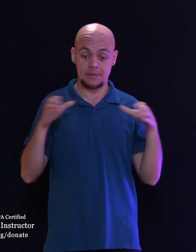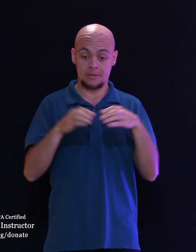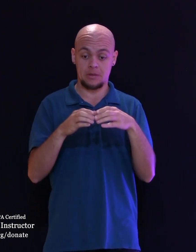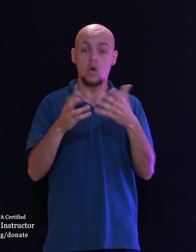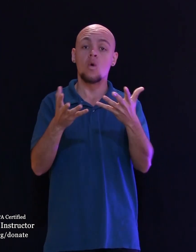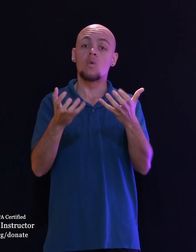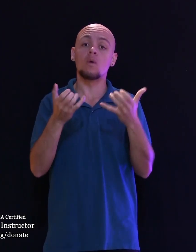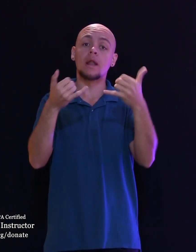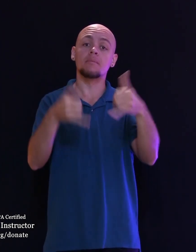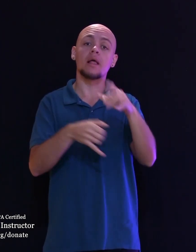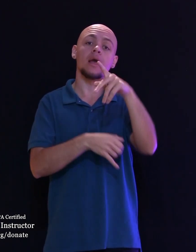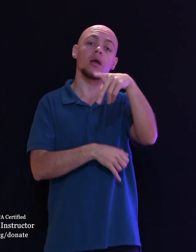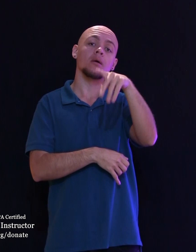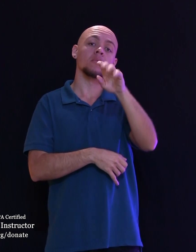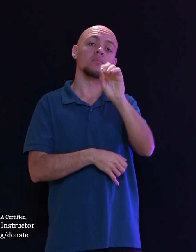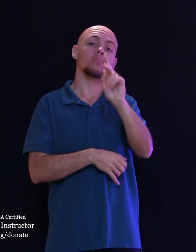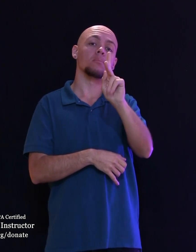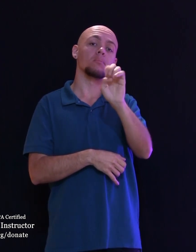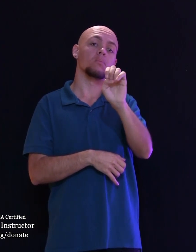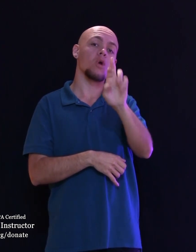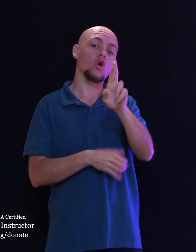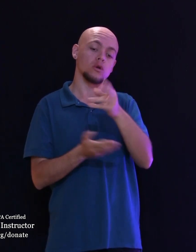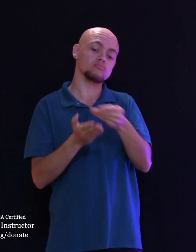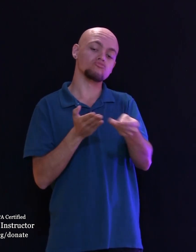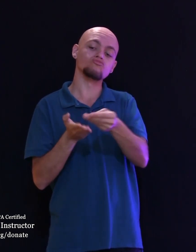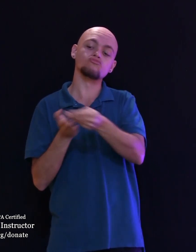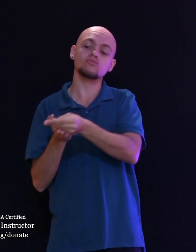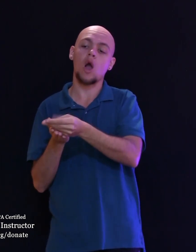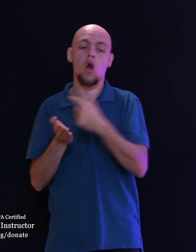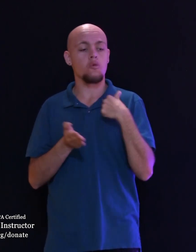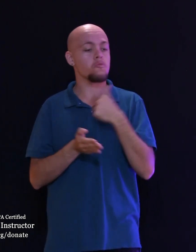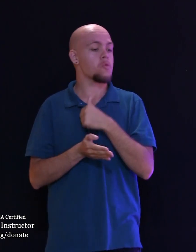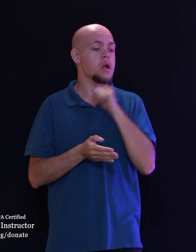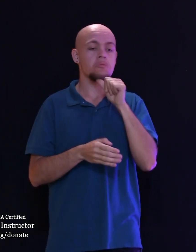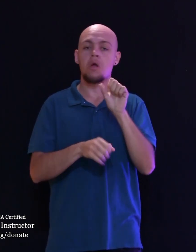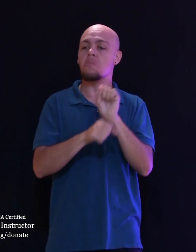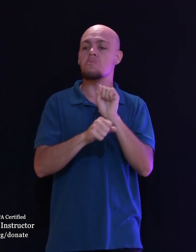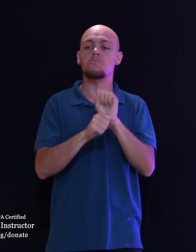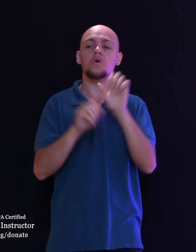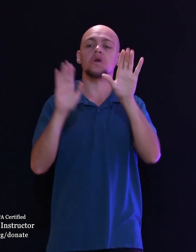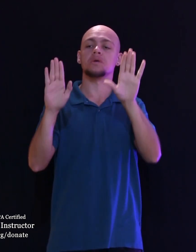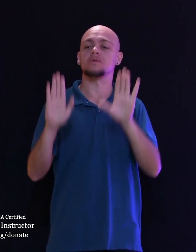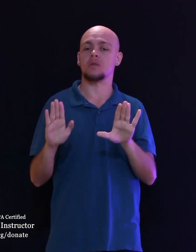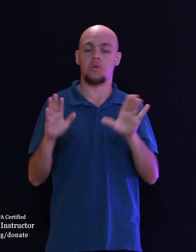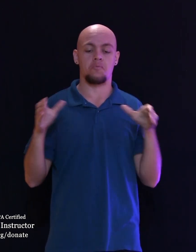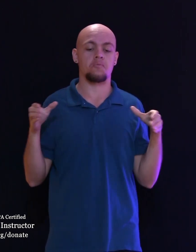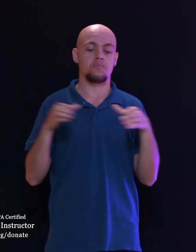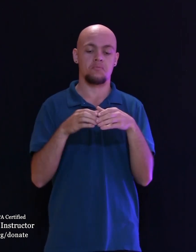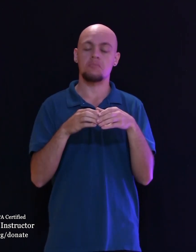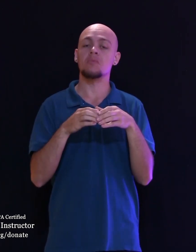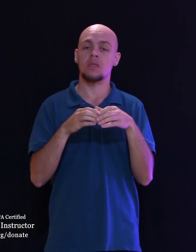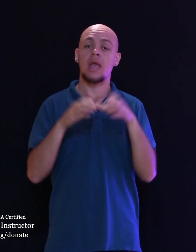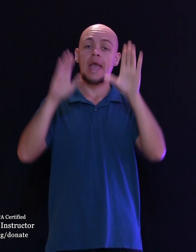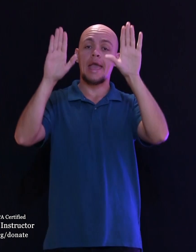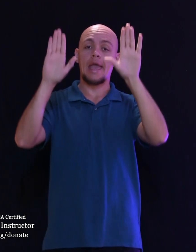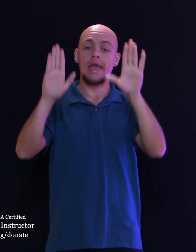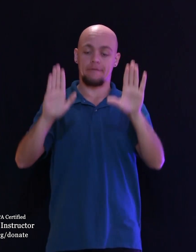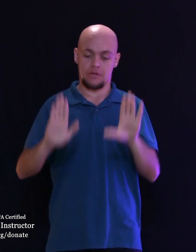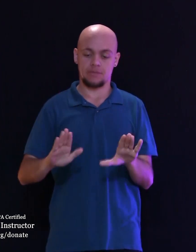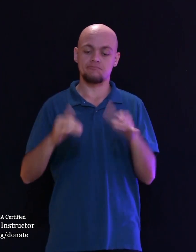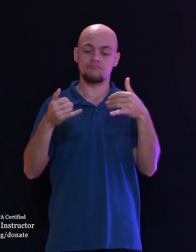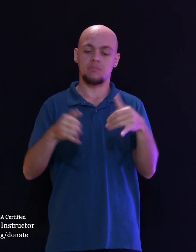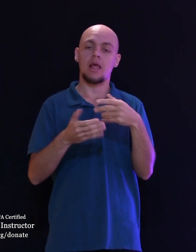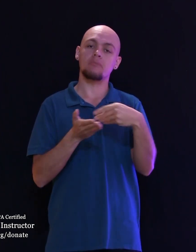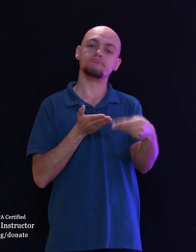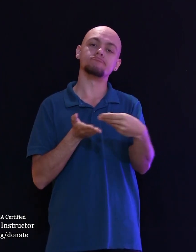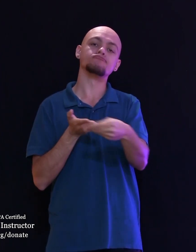play poker. And we decide, hey, we're all not working on Sunday. So let's get together every Sunday and we'll play